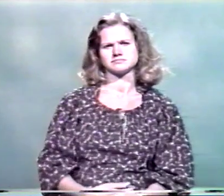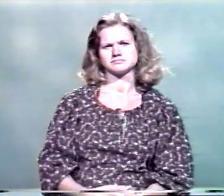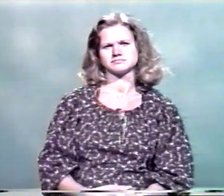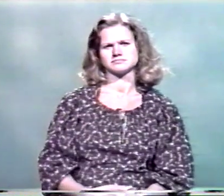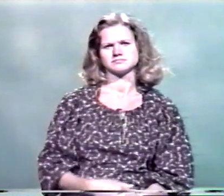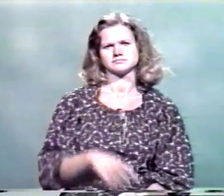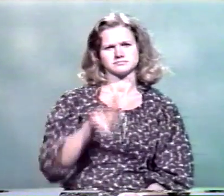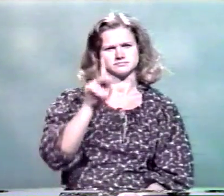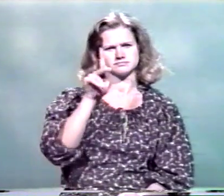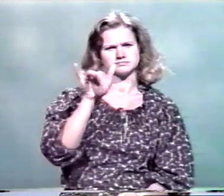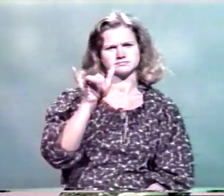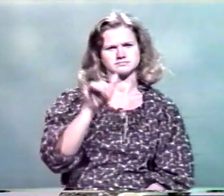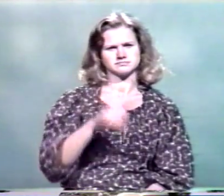Kentucky.